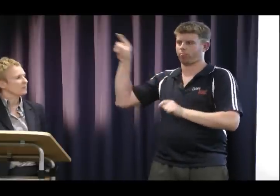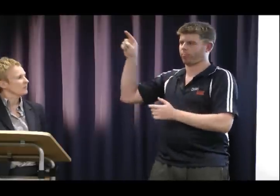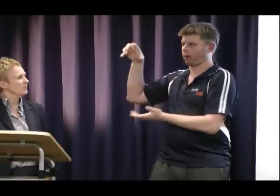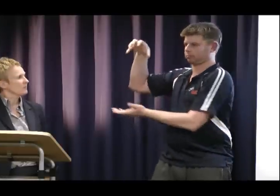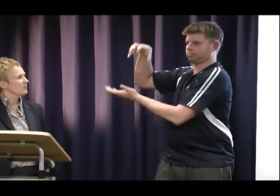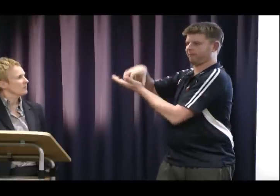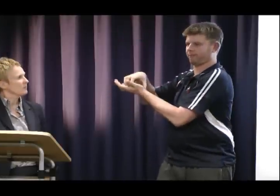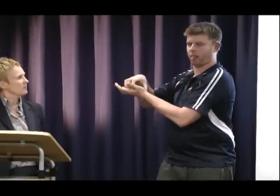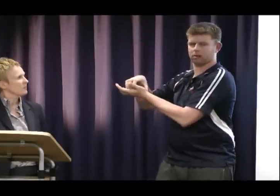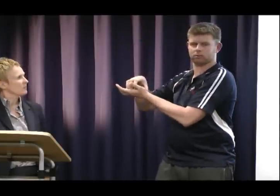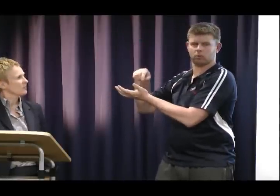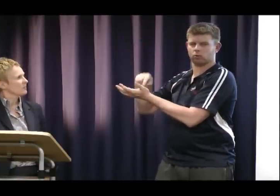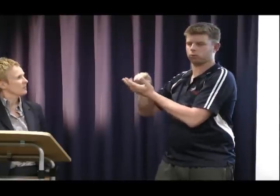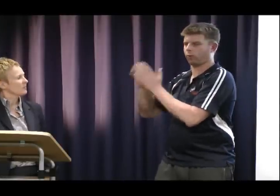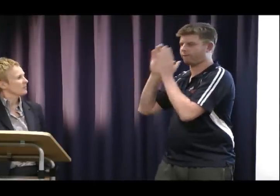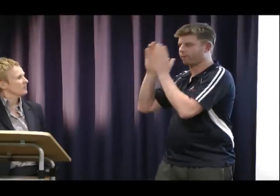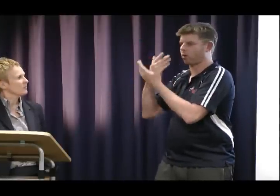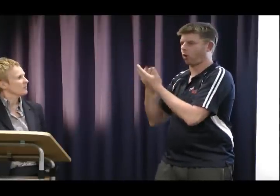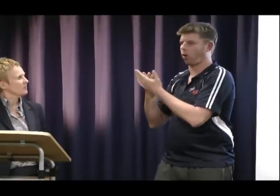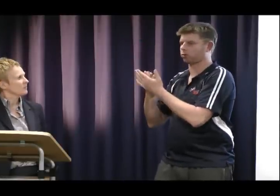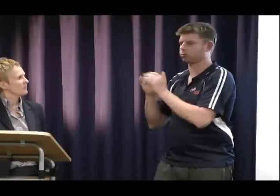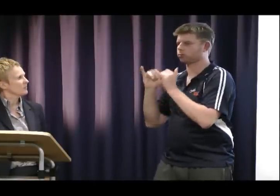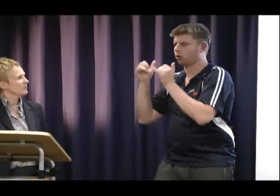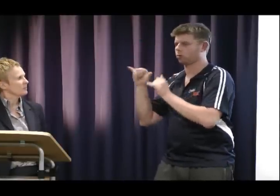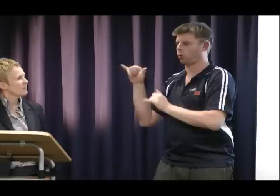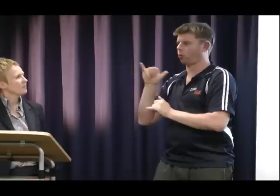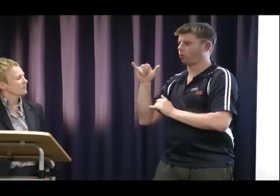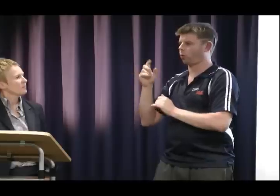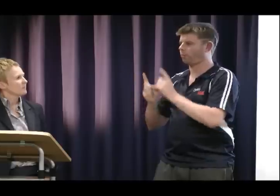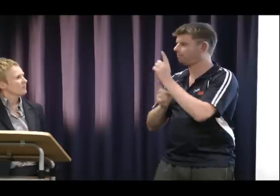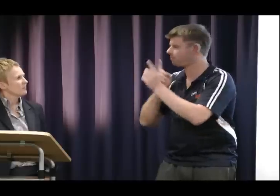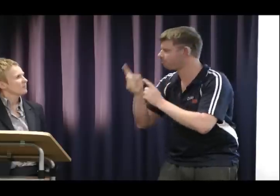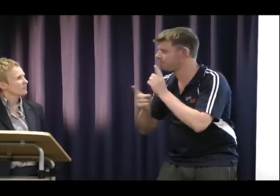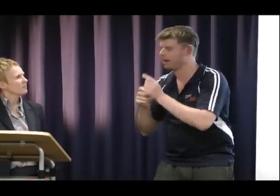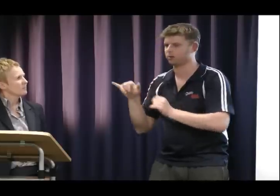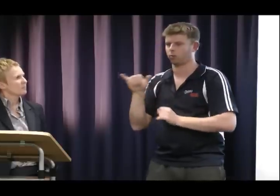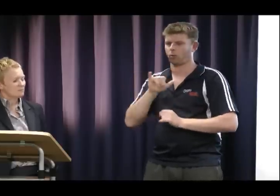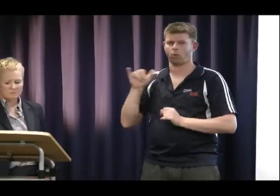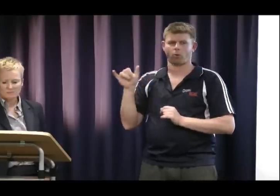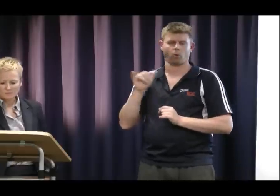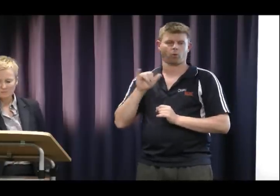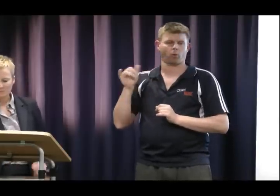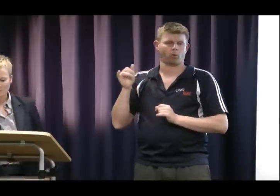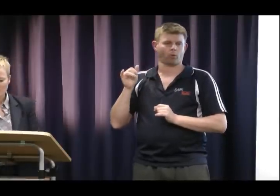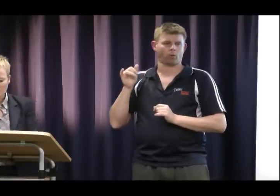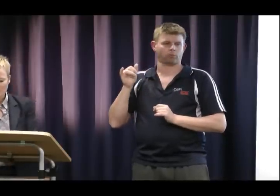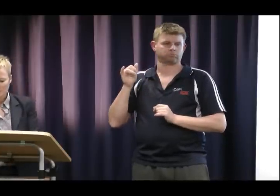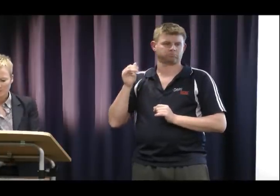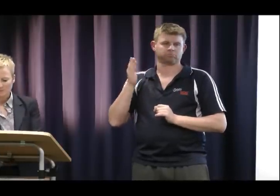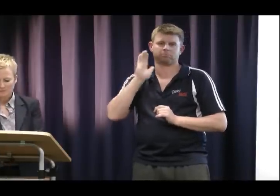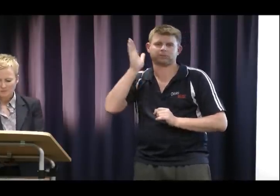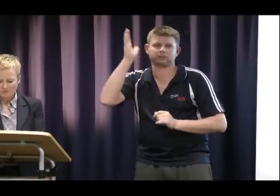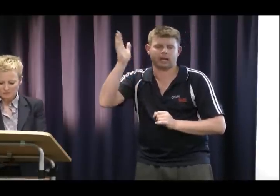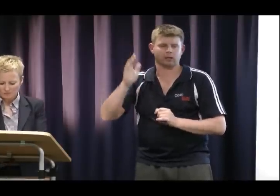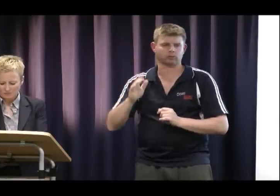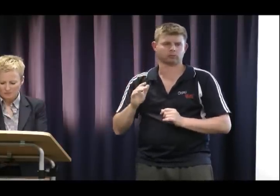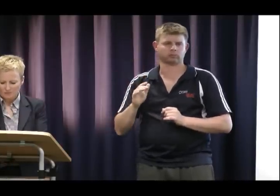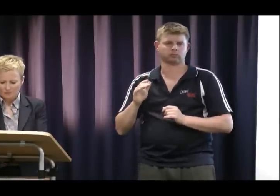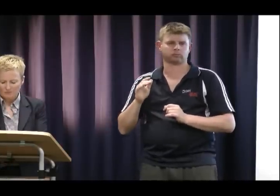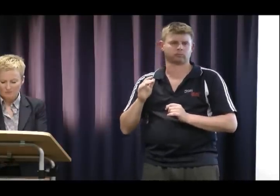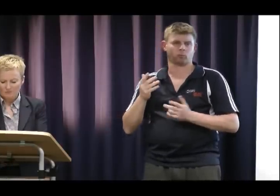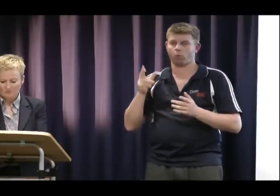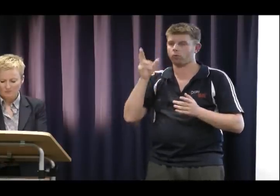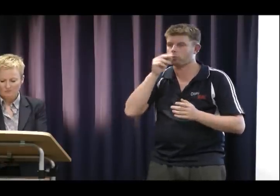social room, it might be appropriate for Big Deaf to use that location for social events and or meetings and, you